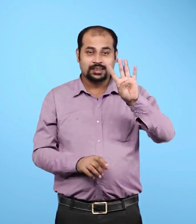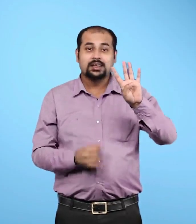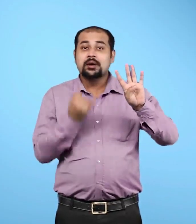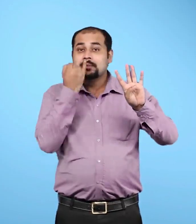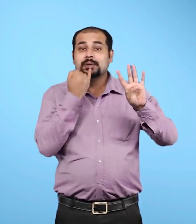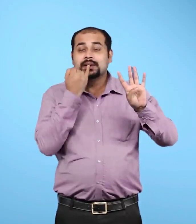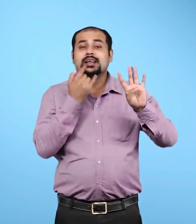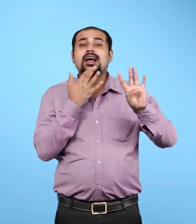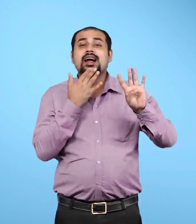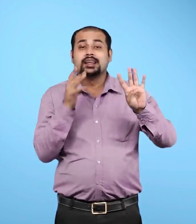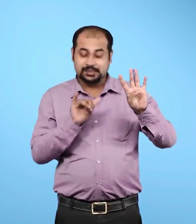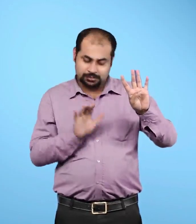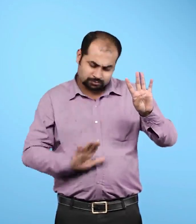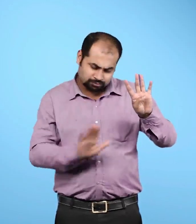pink color.